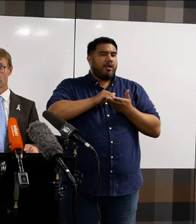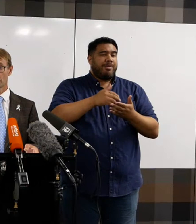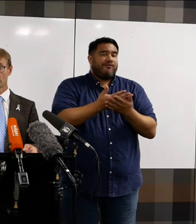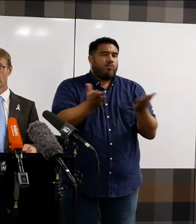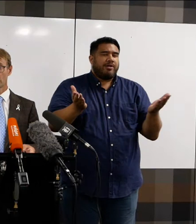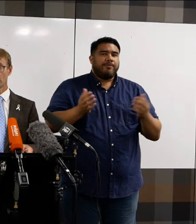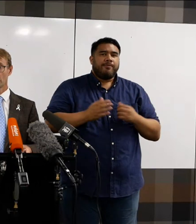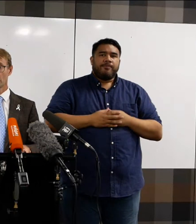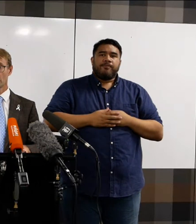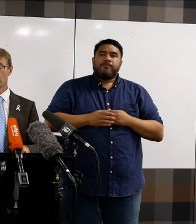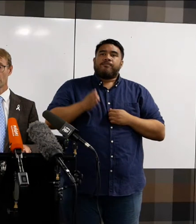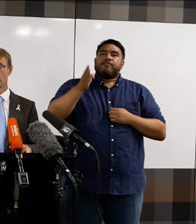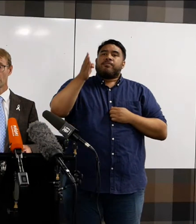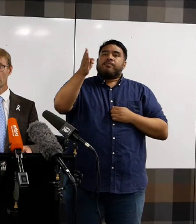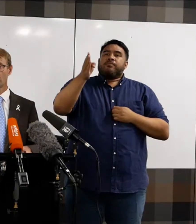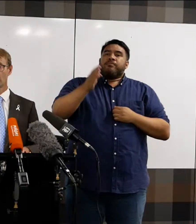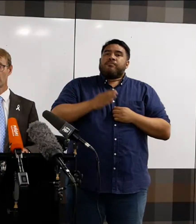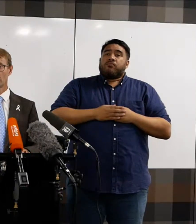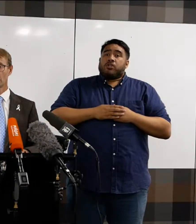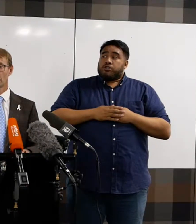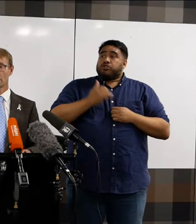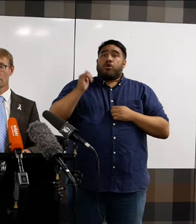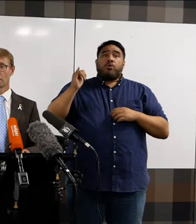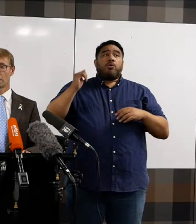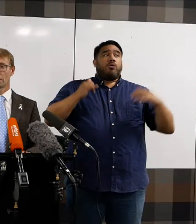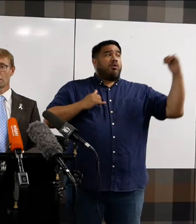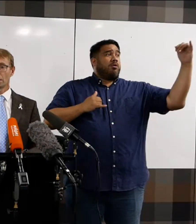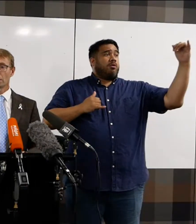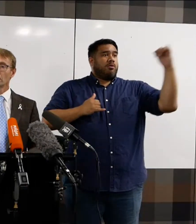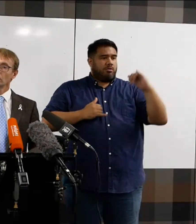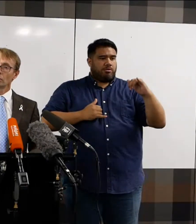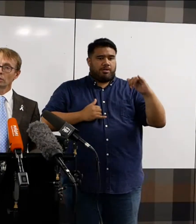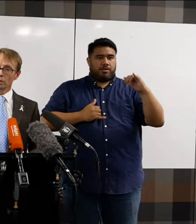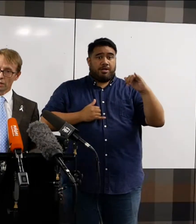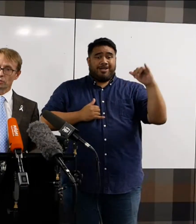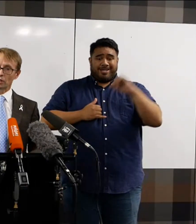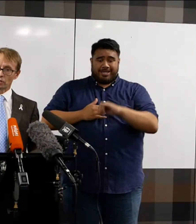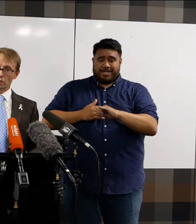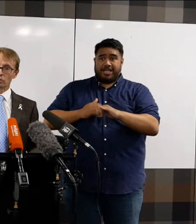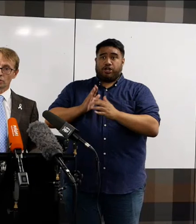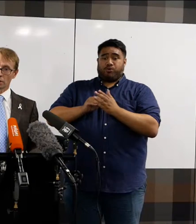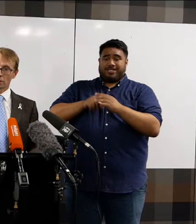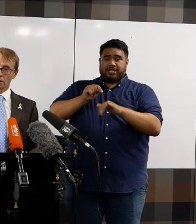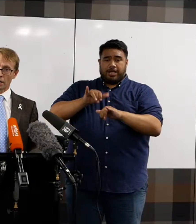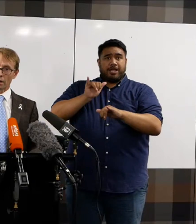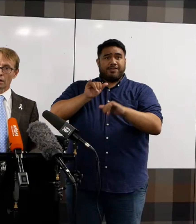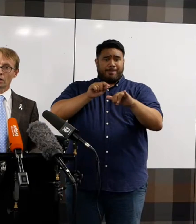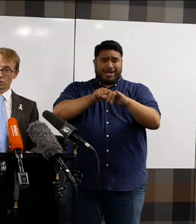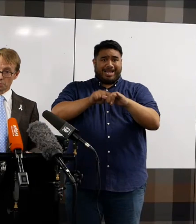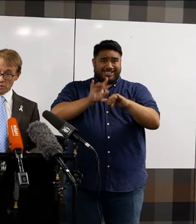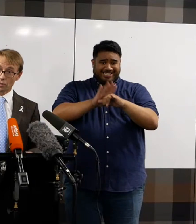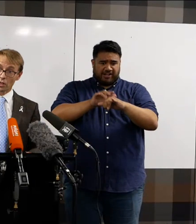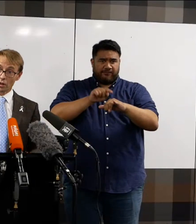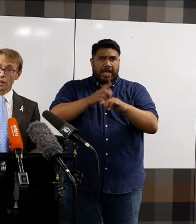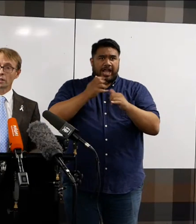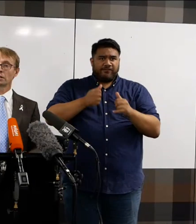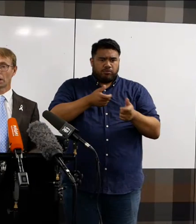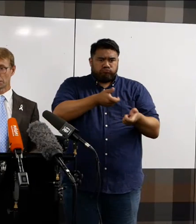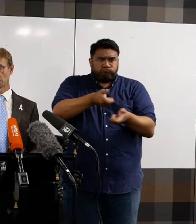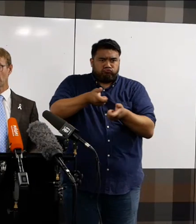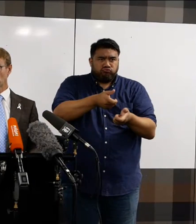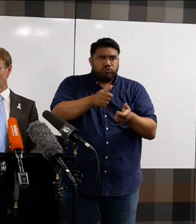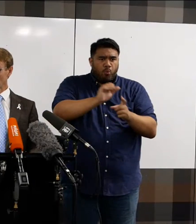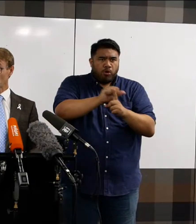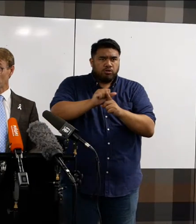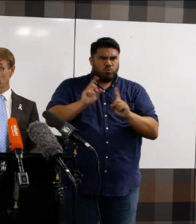what will happen to the plane after it lands? Does it need to go through any sort of quarantine? So you'd have to ask Air New Zealand specifically on that.